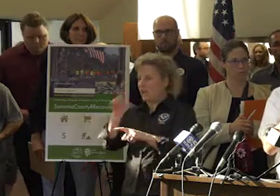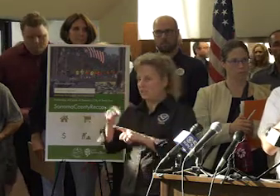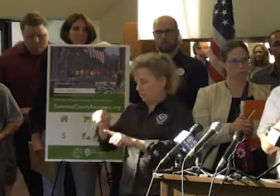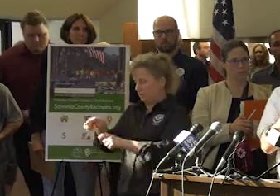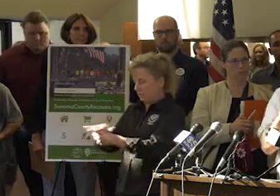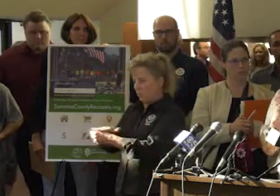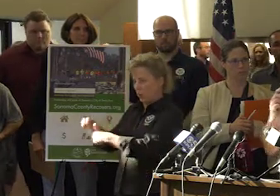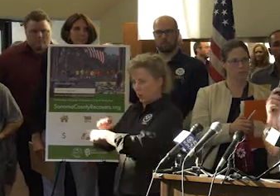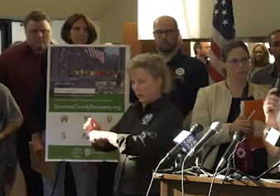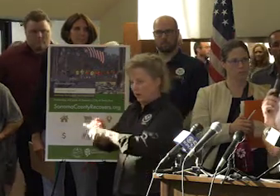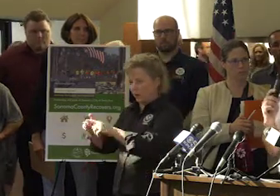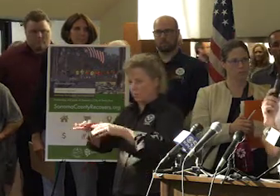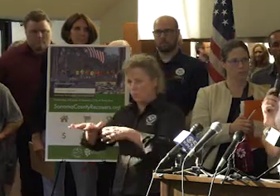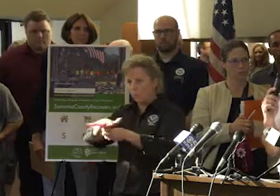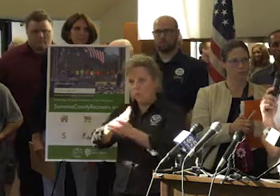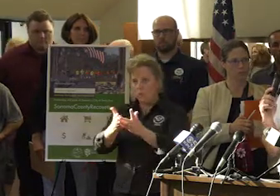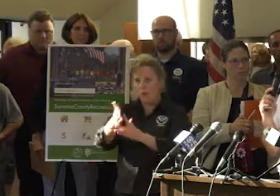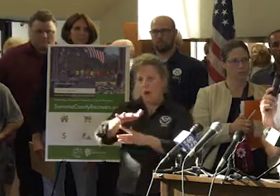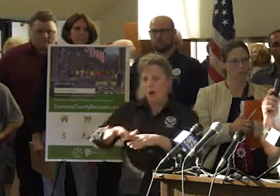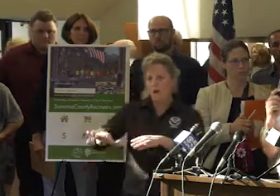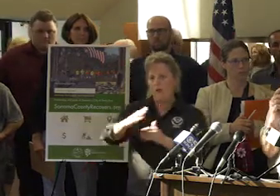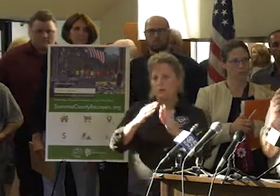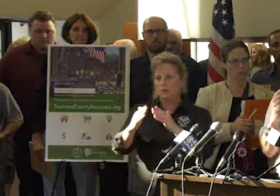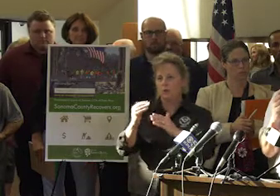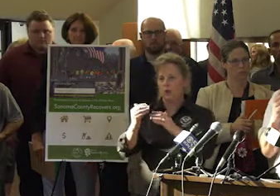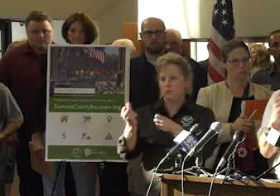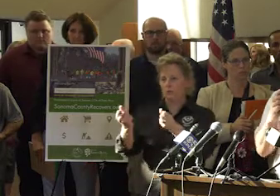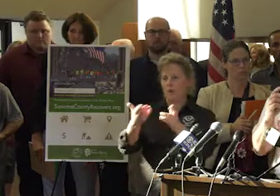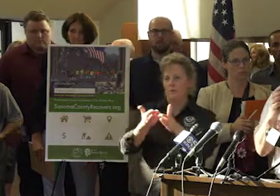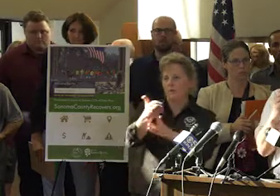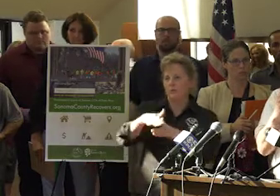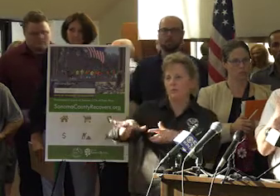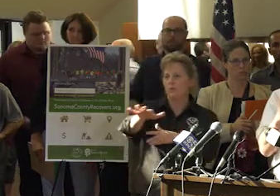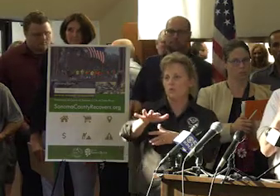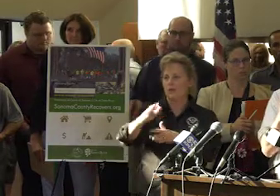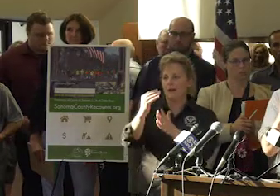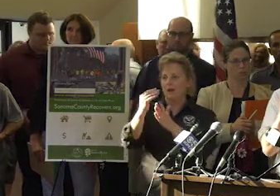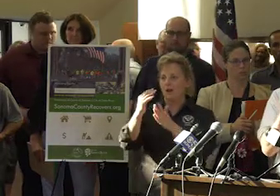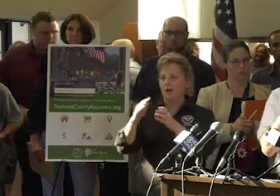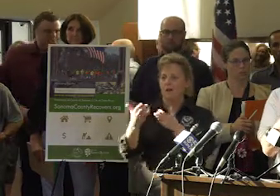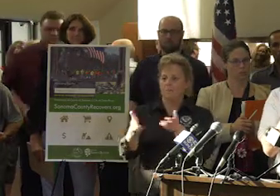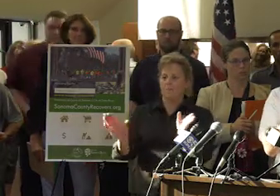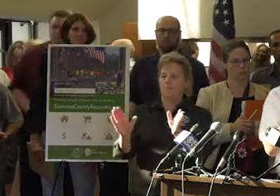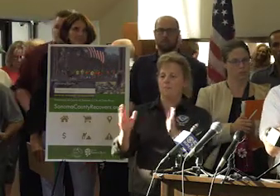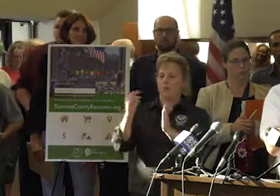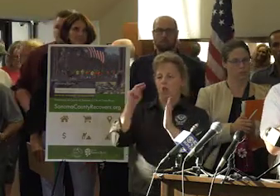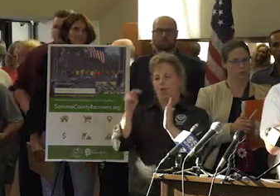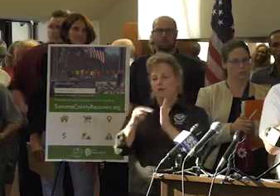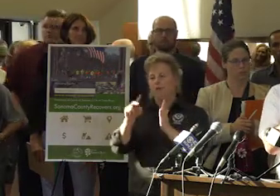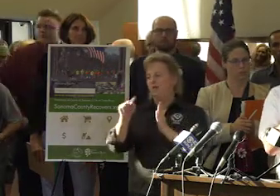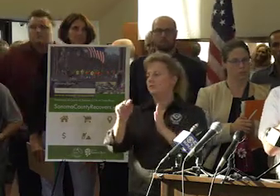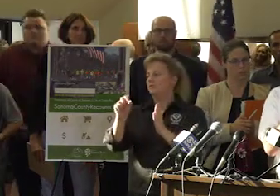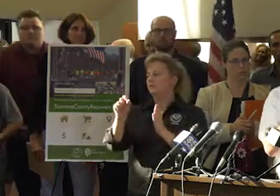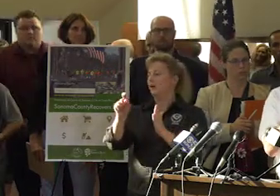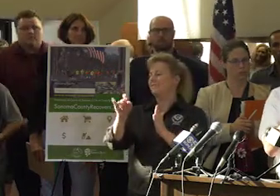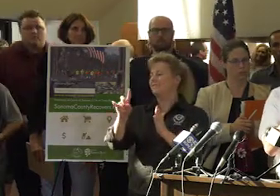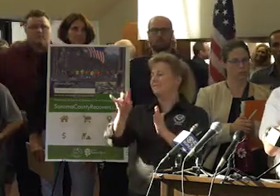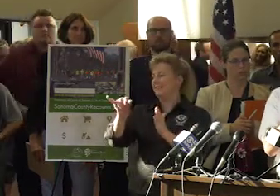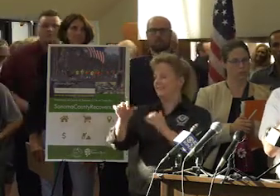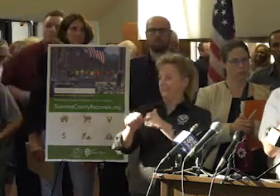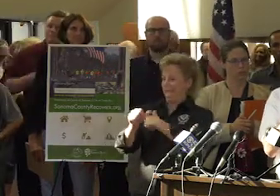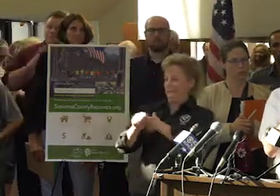the site, but within those communities and those areas where we're moving. So we're getting a holistic look at what the toxicity is and ensuring